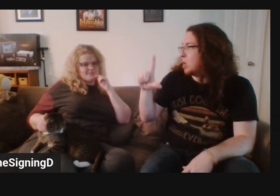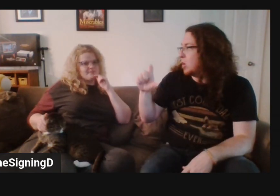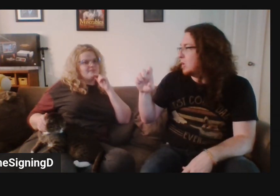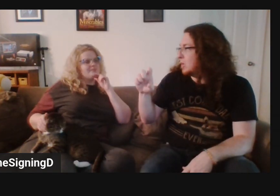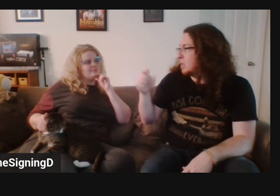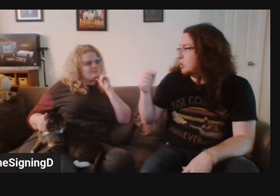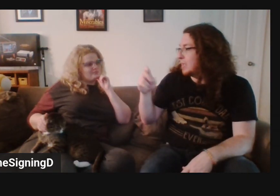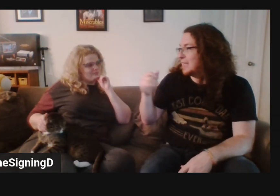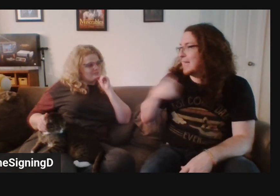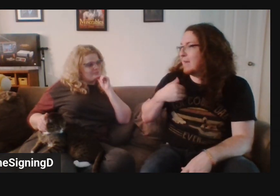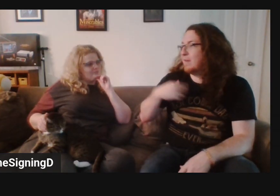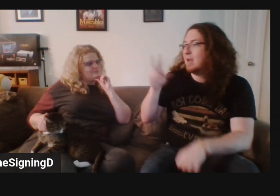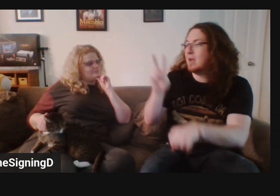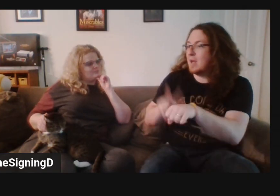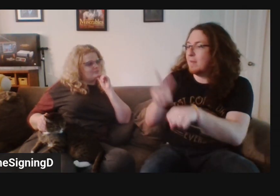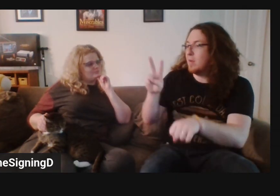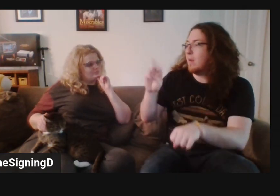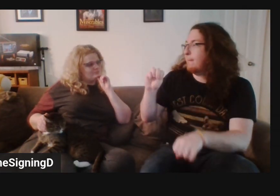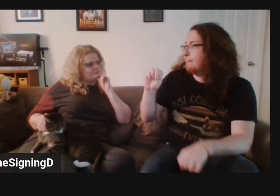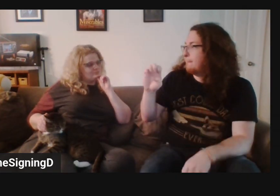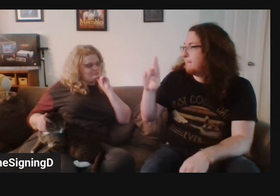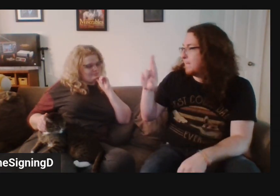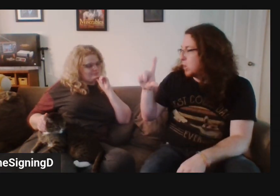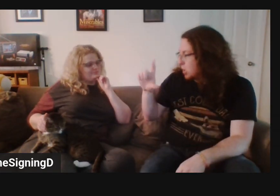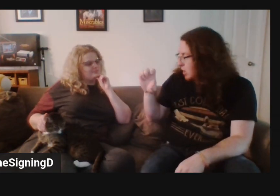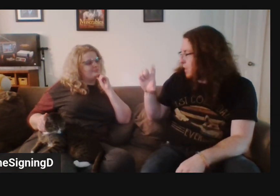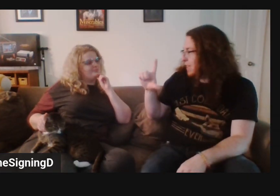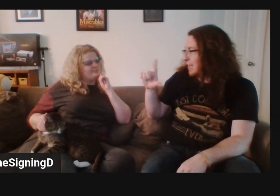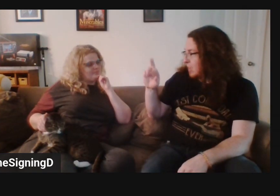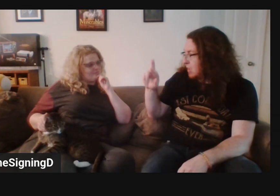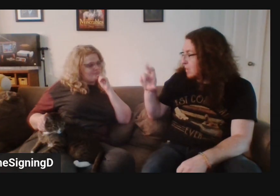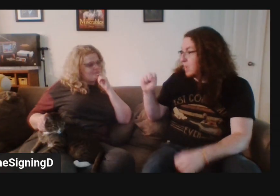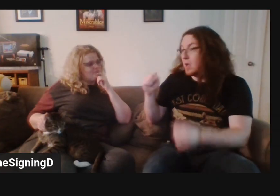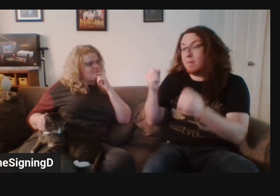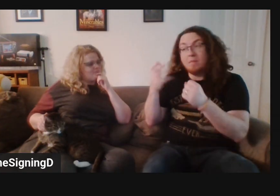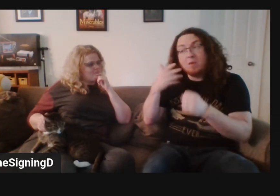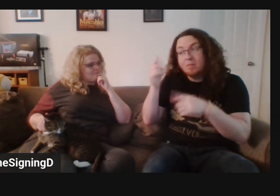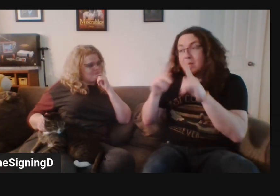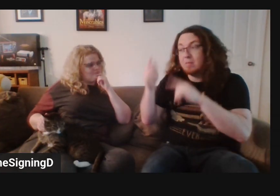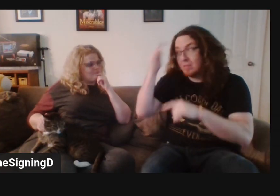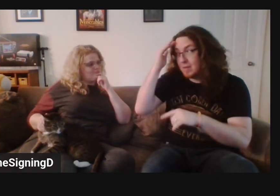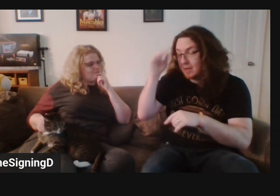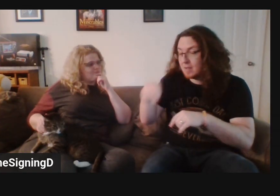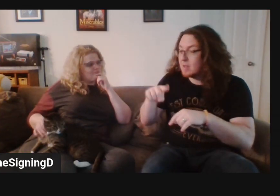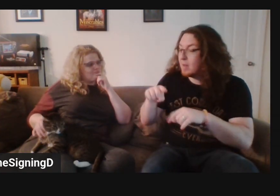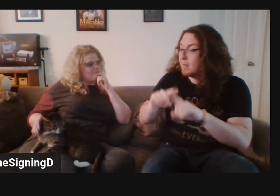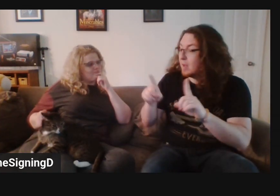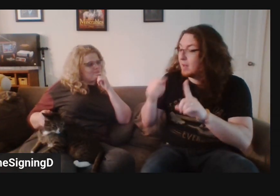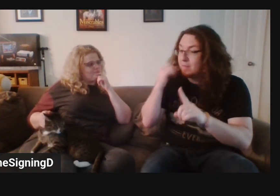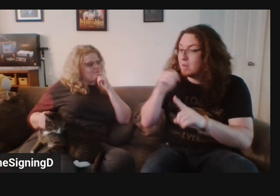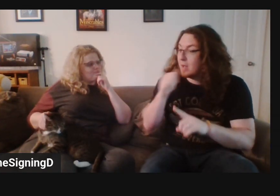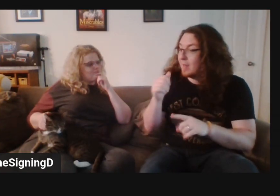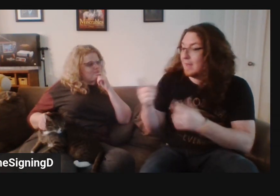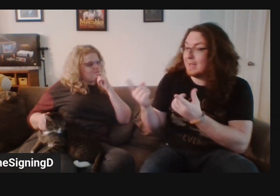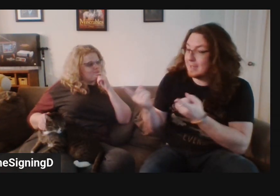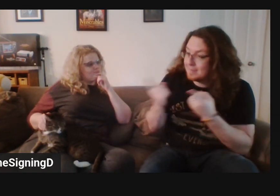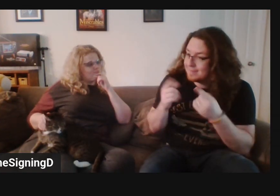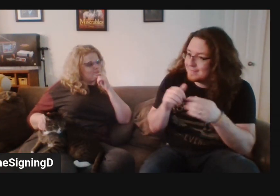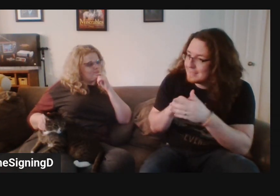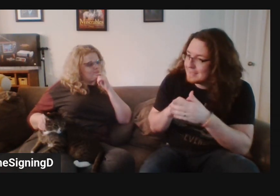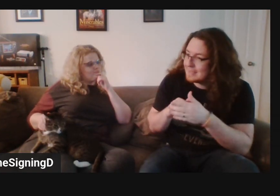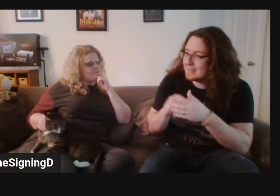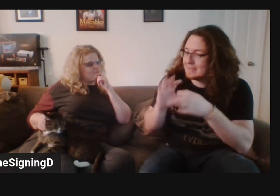up with double merle litters. And most people are aware of this, but if you're not, that comes in kind